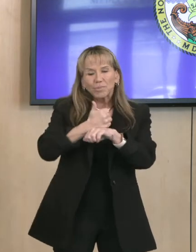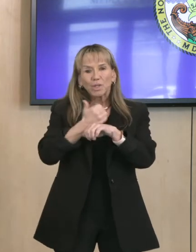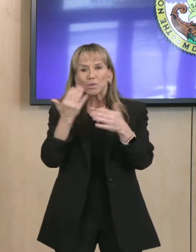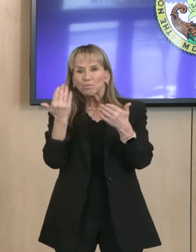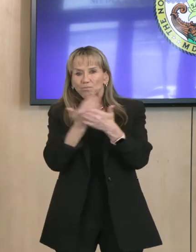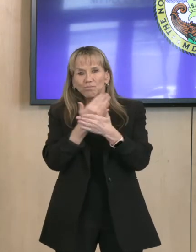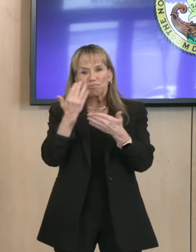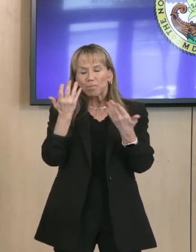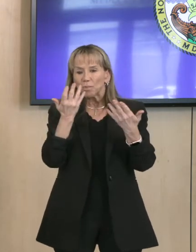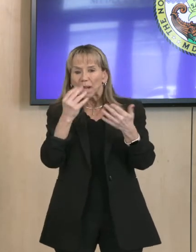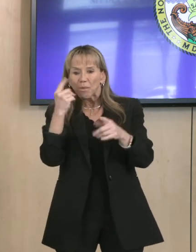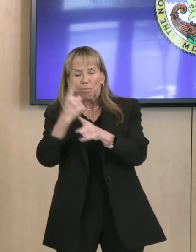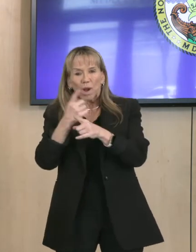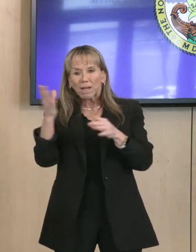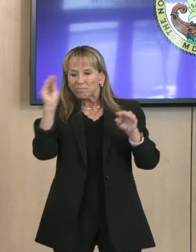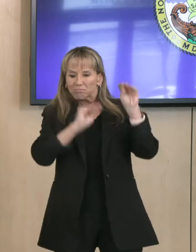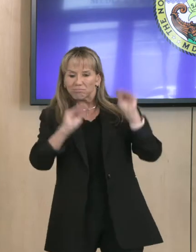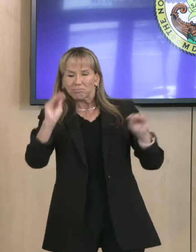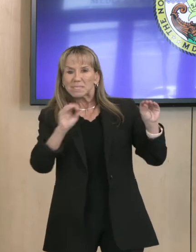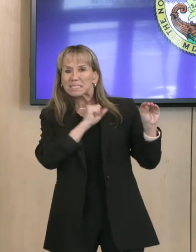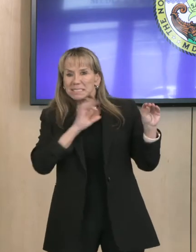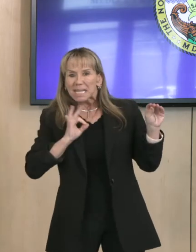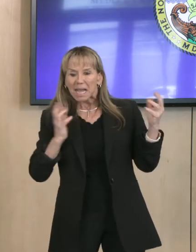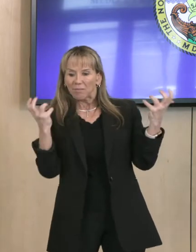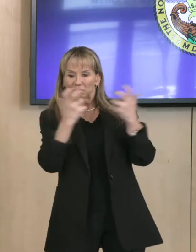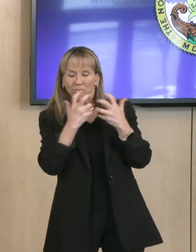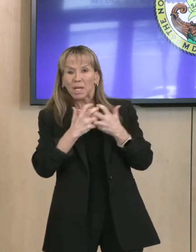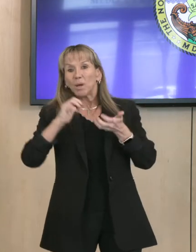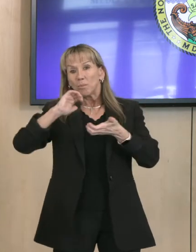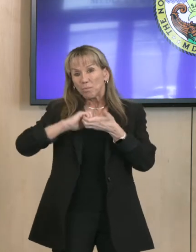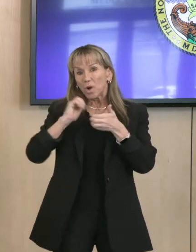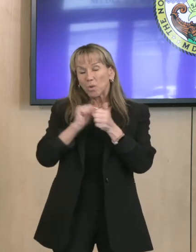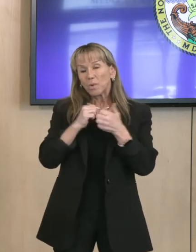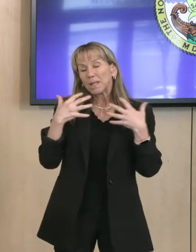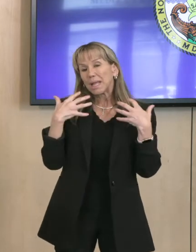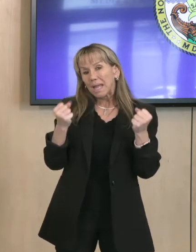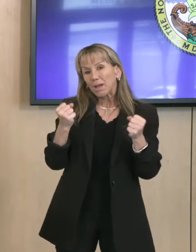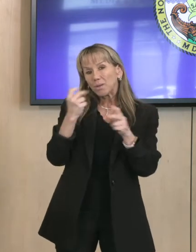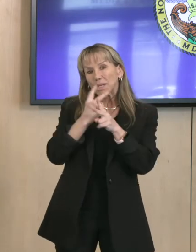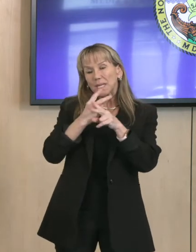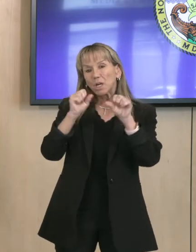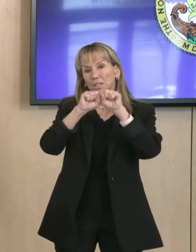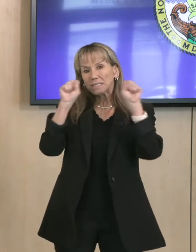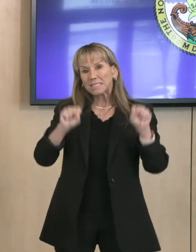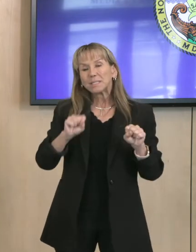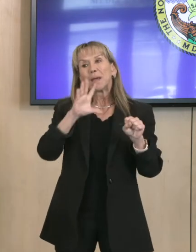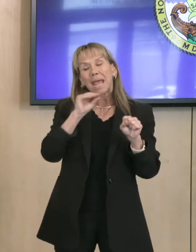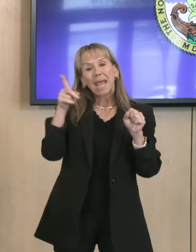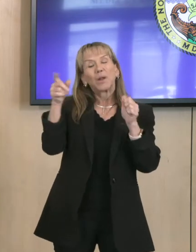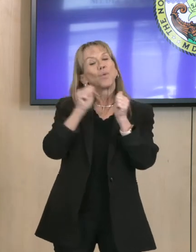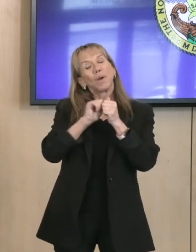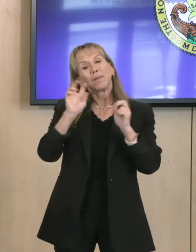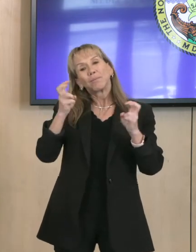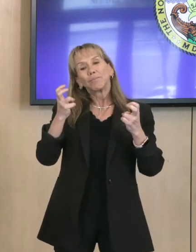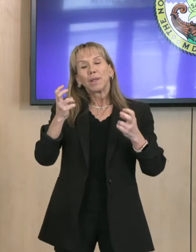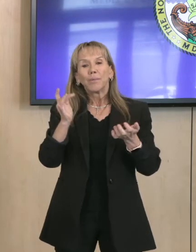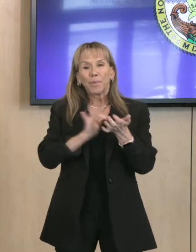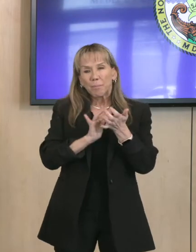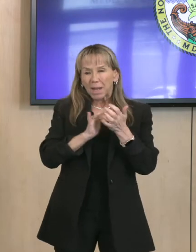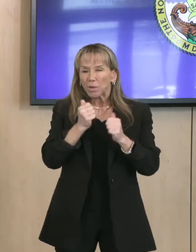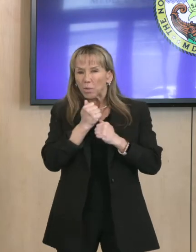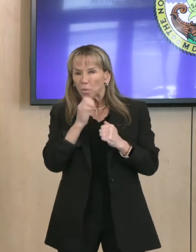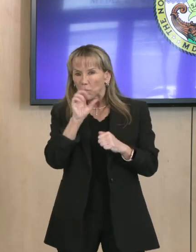state of California and the right staffing in partnership with our healthcare systems and the Reserve Medical Corps. If successful when brought online, this would